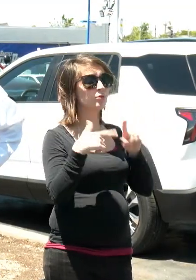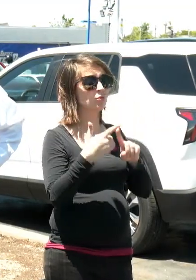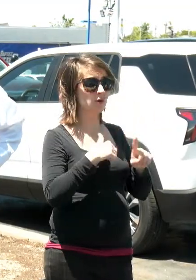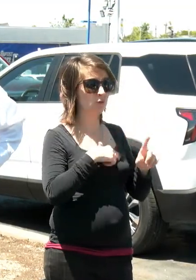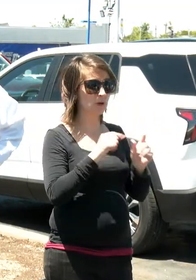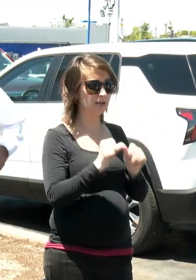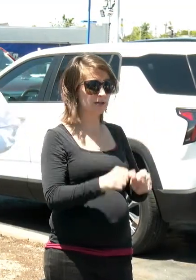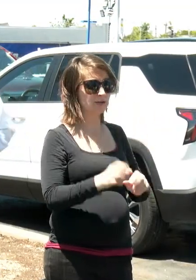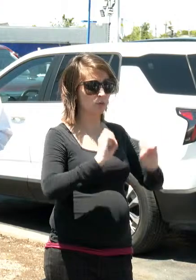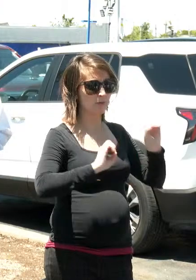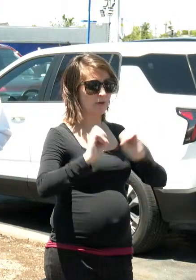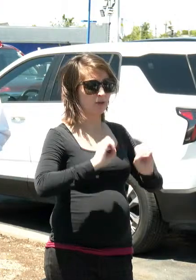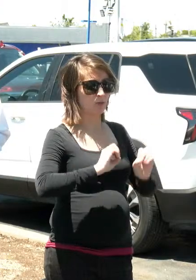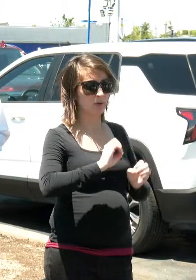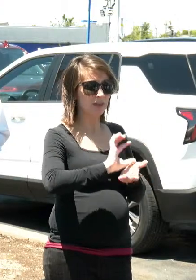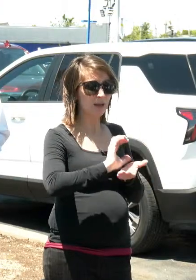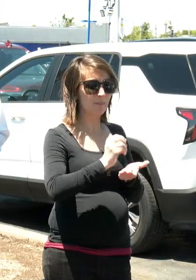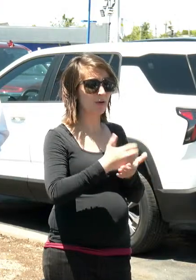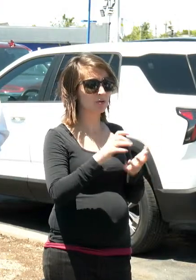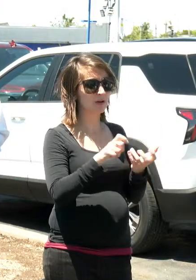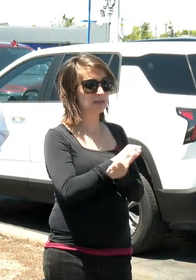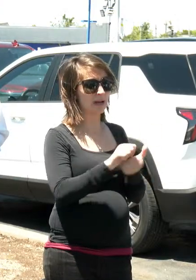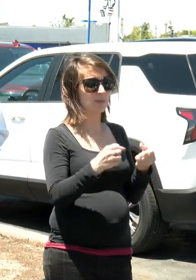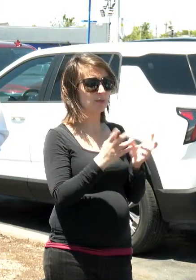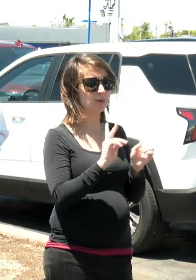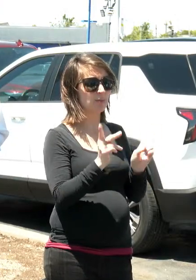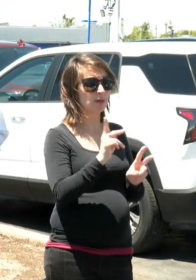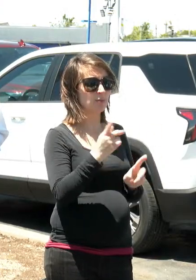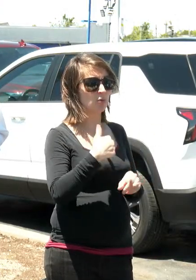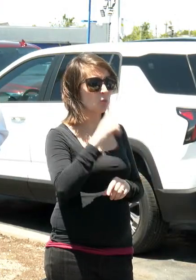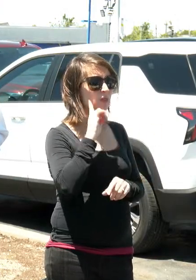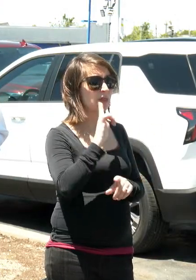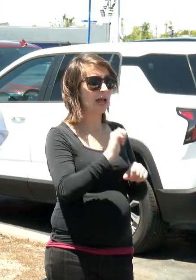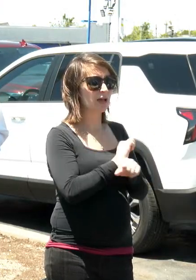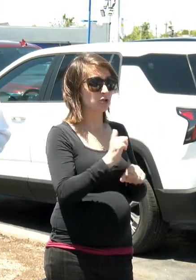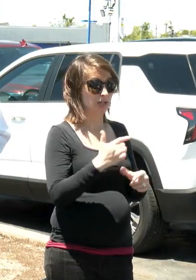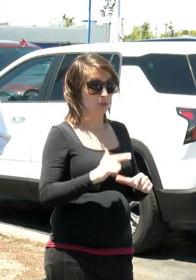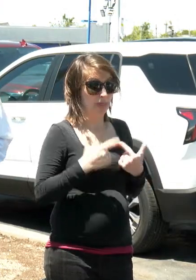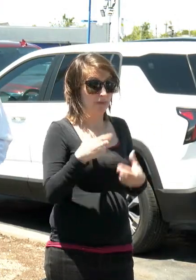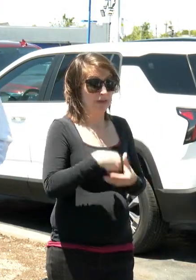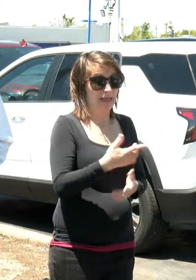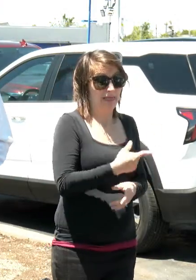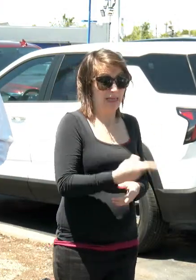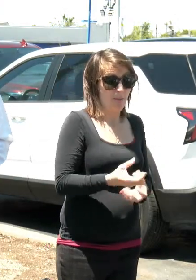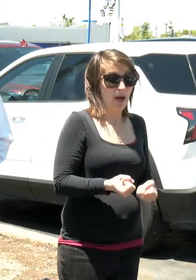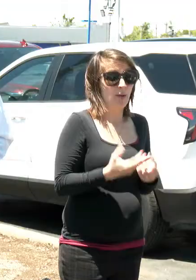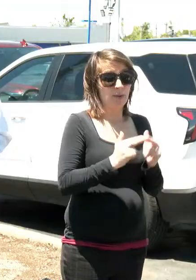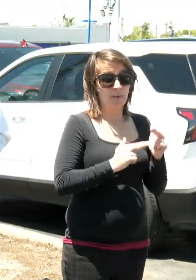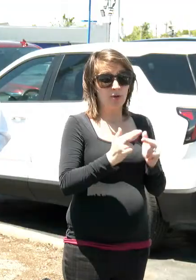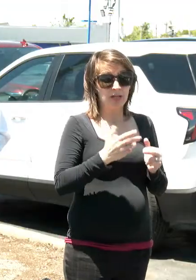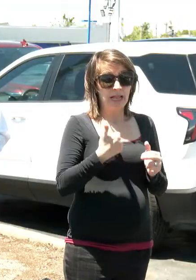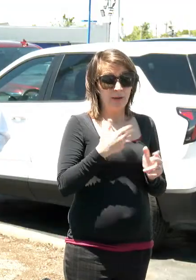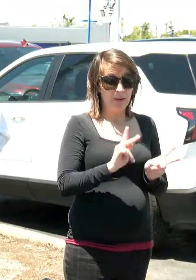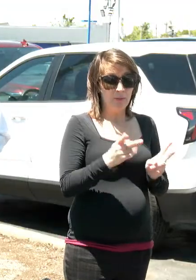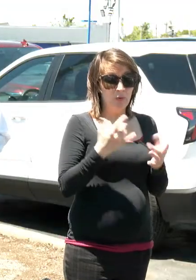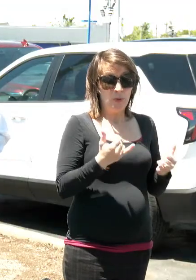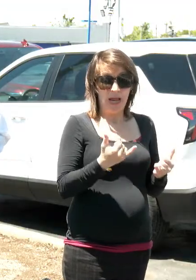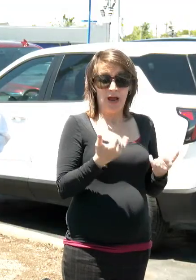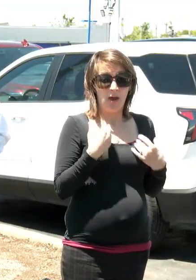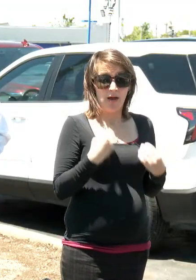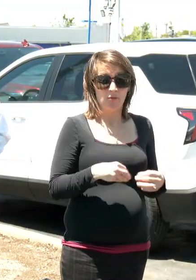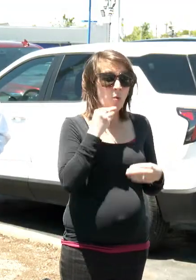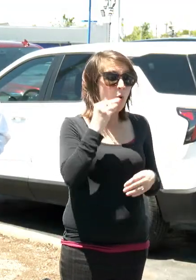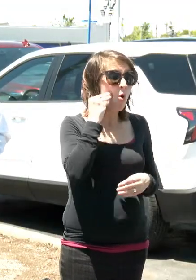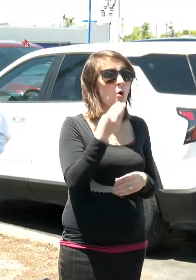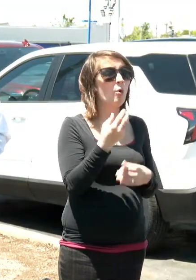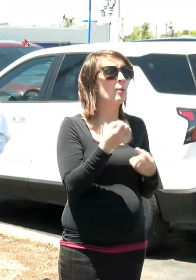scale of damage, how many of these homes do we believe were occupied? How many people have been displaced here? How many of these buildings were already dilapidated,